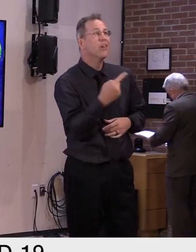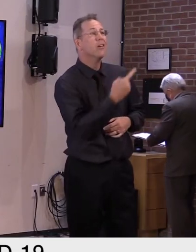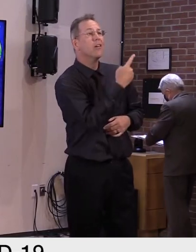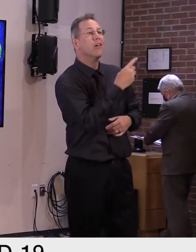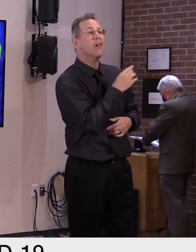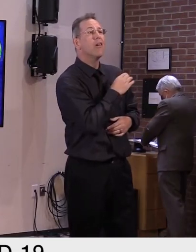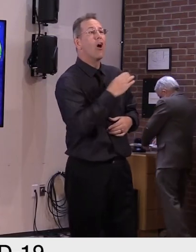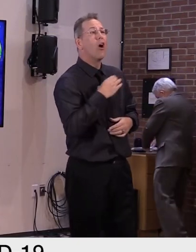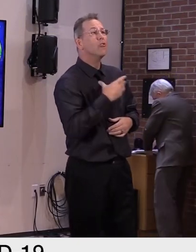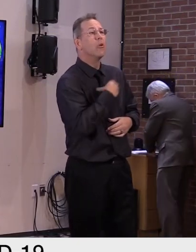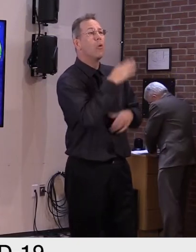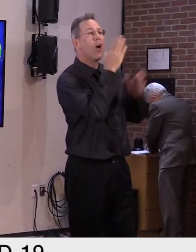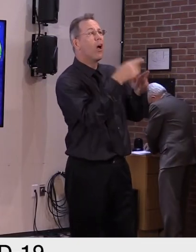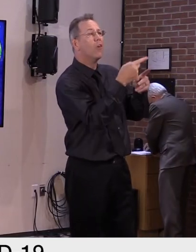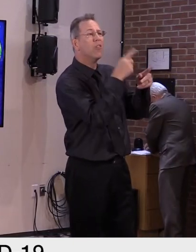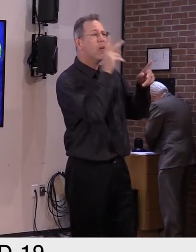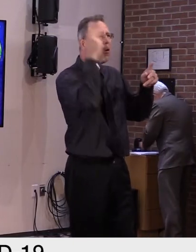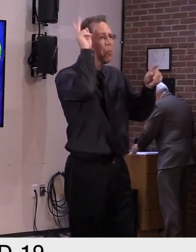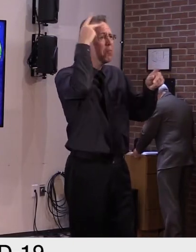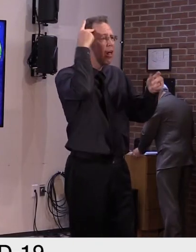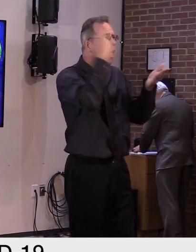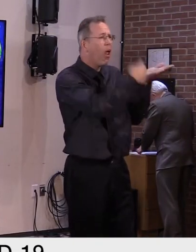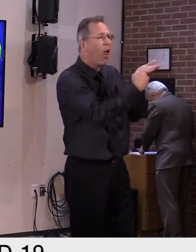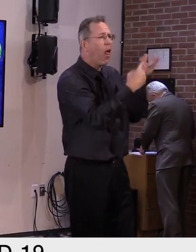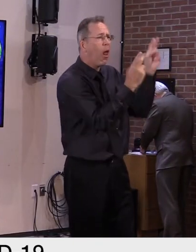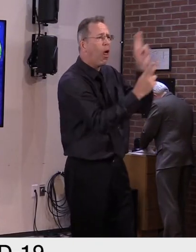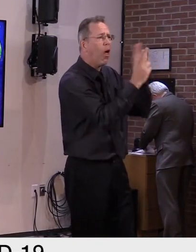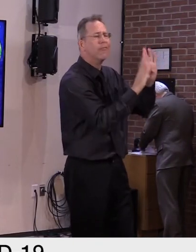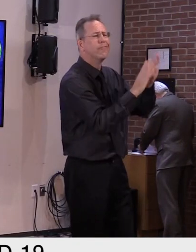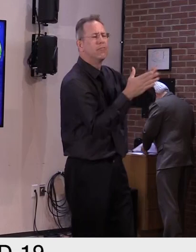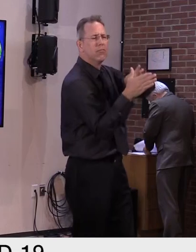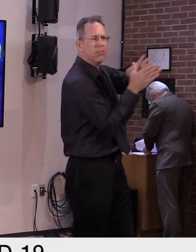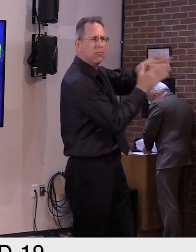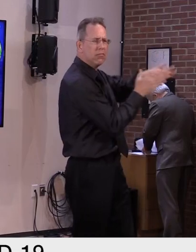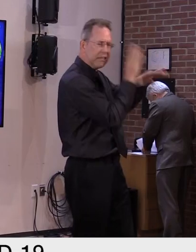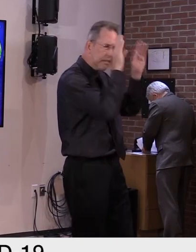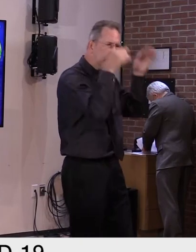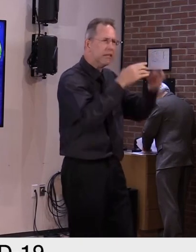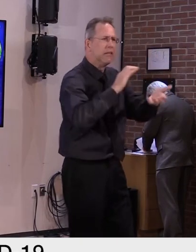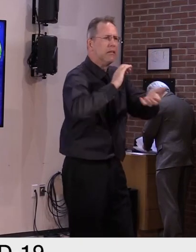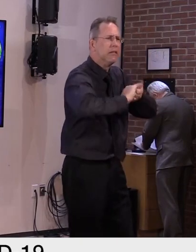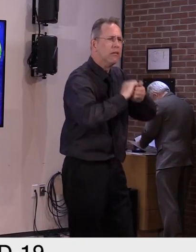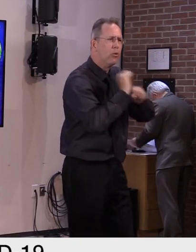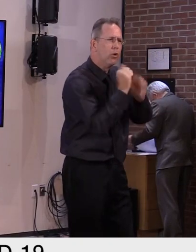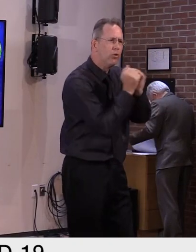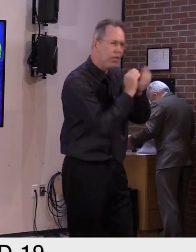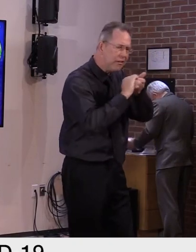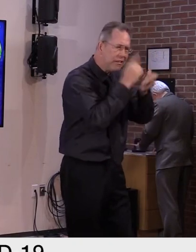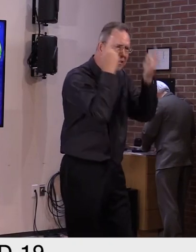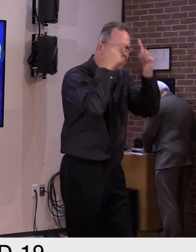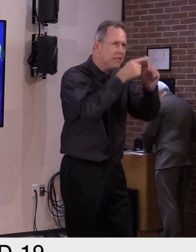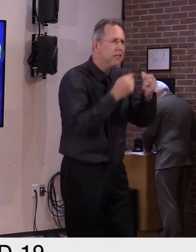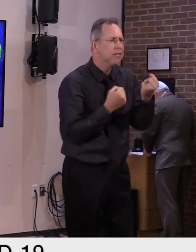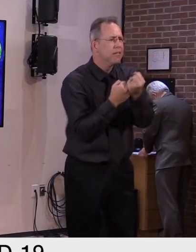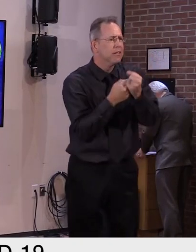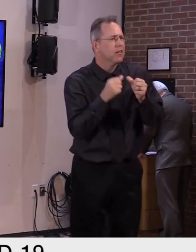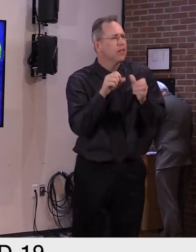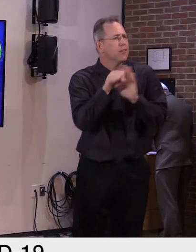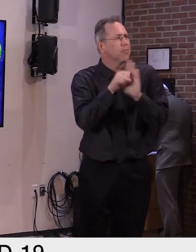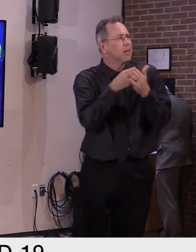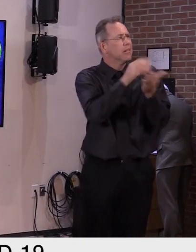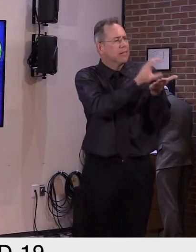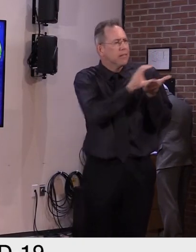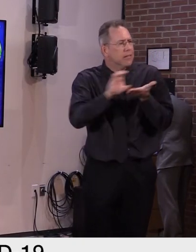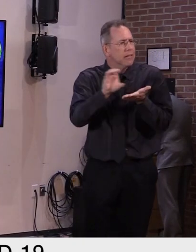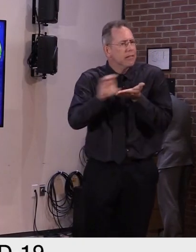politics aside, come together, and provide another stimulus package just as soon as possible to help the state survive and